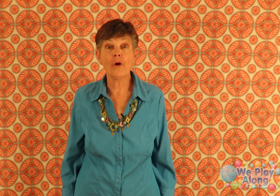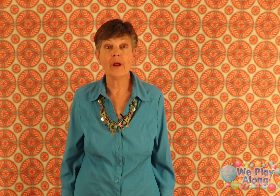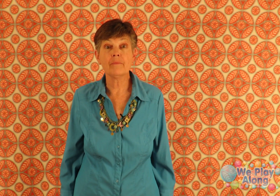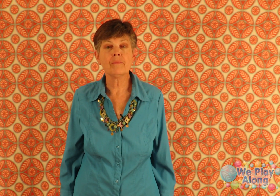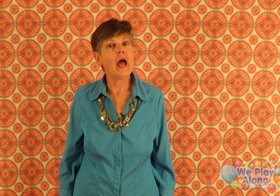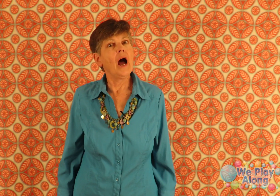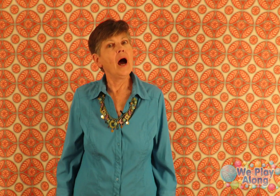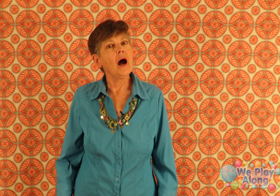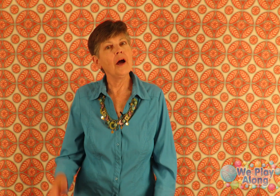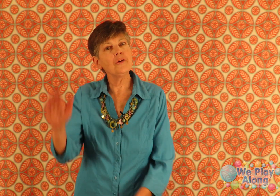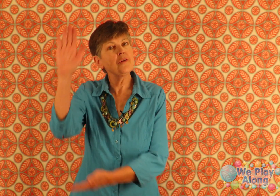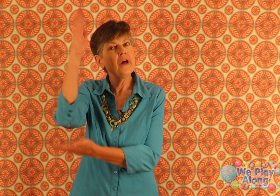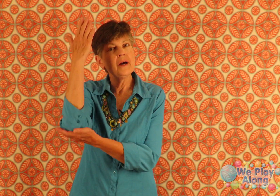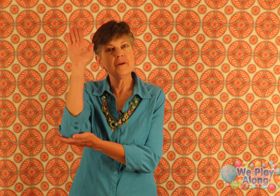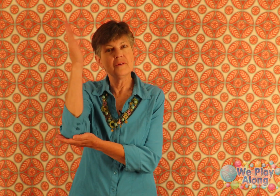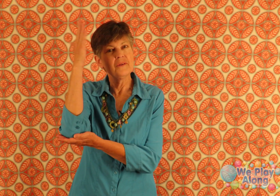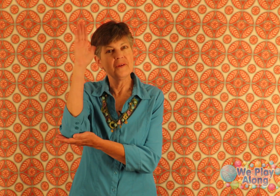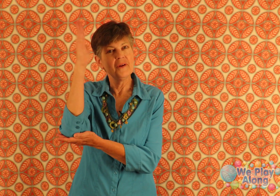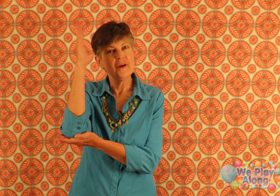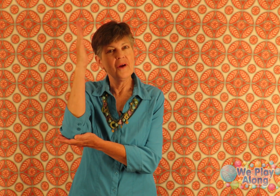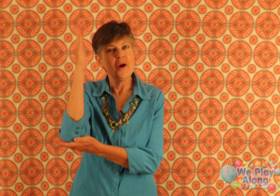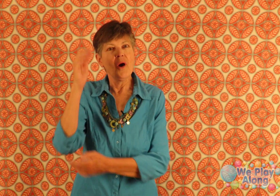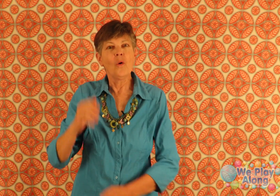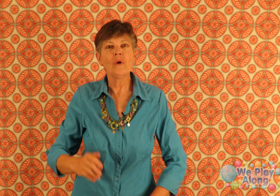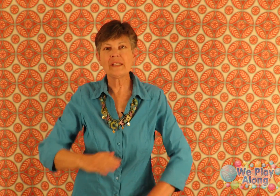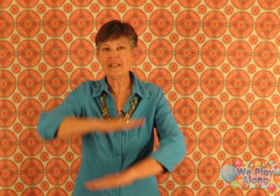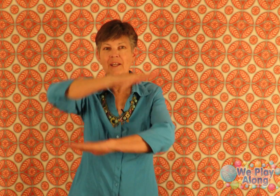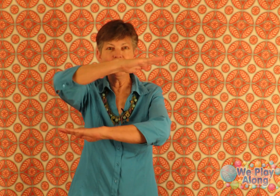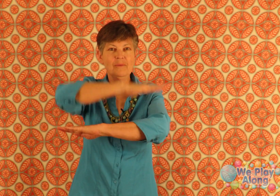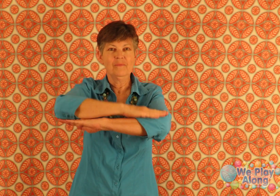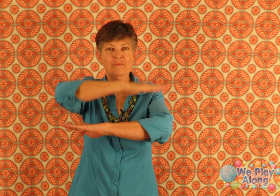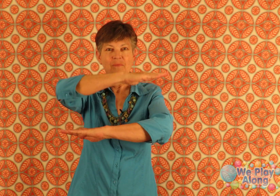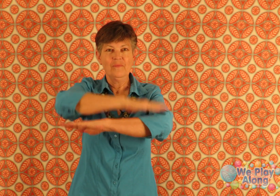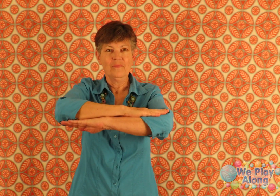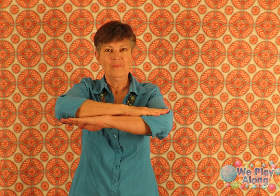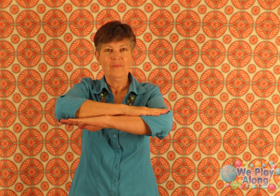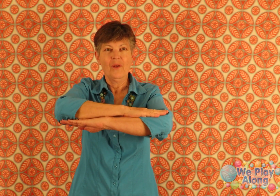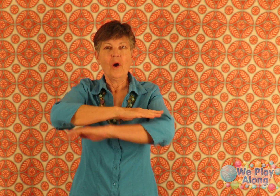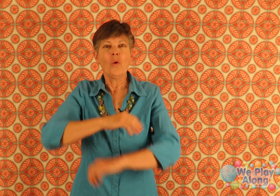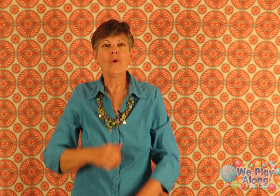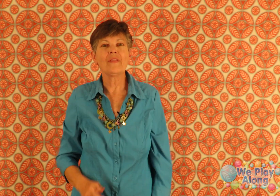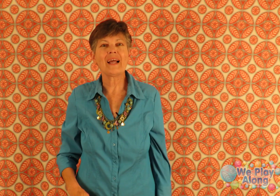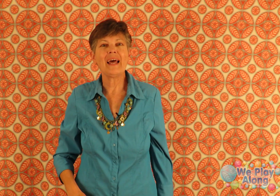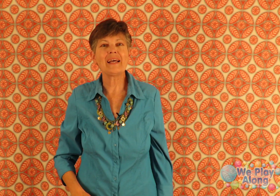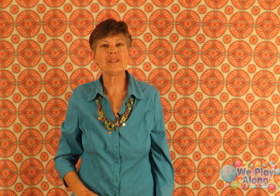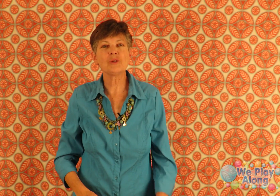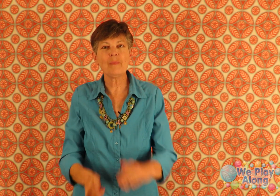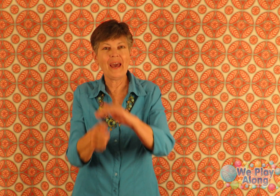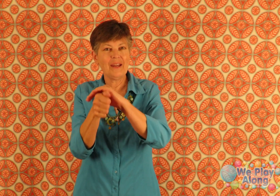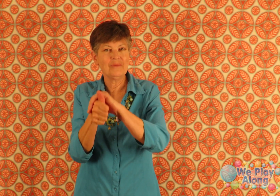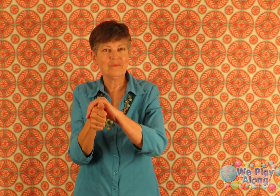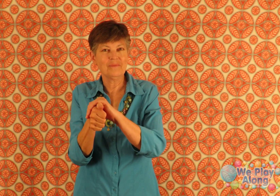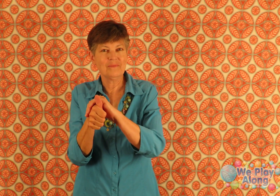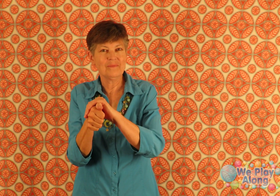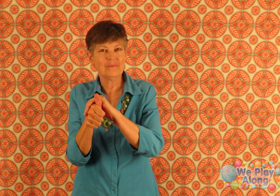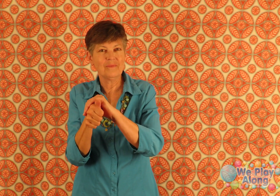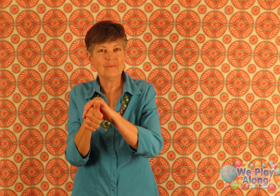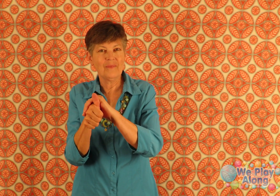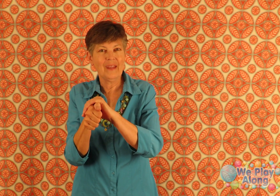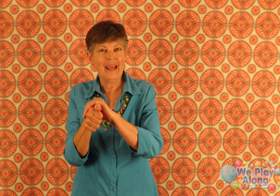it. Under was a little with the class's pet,